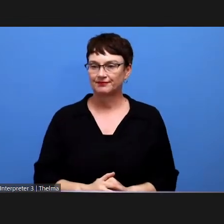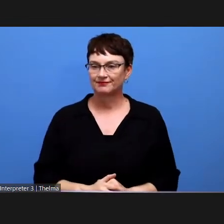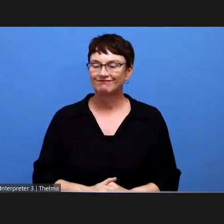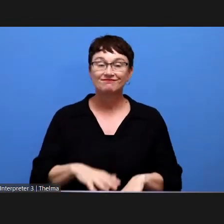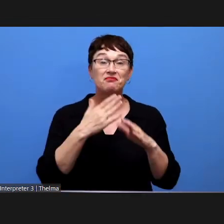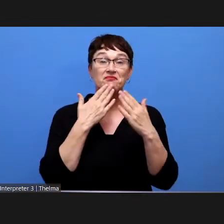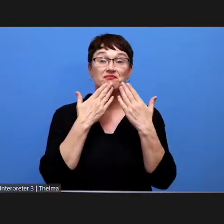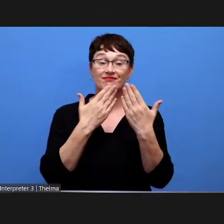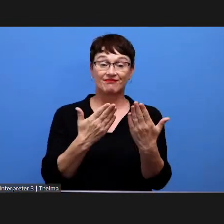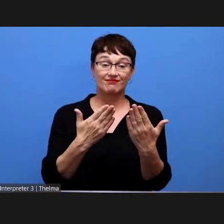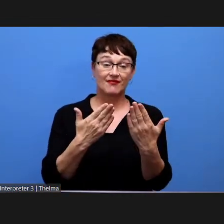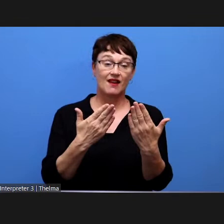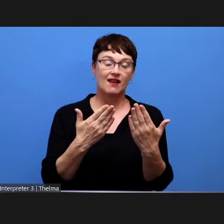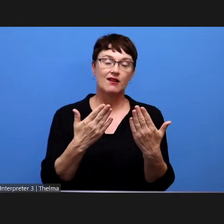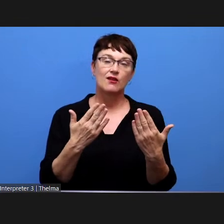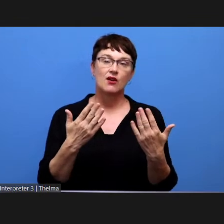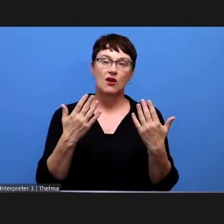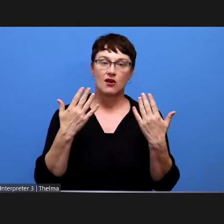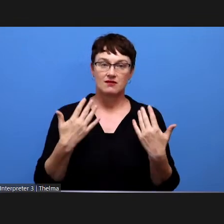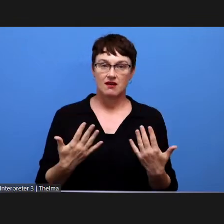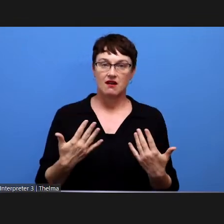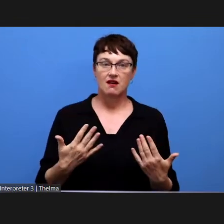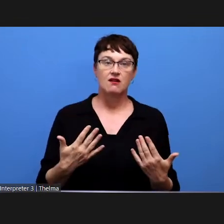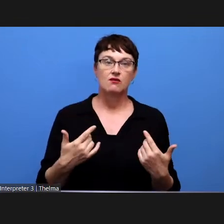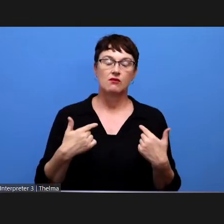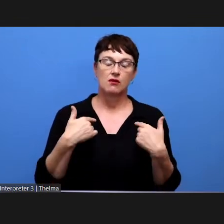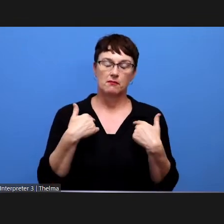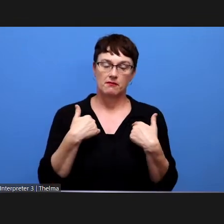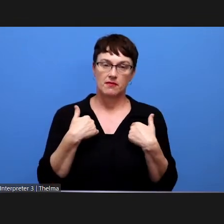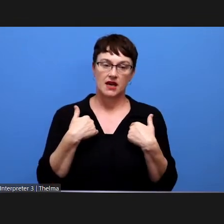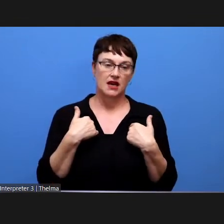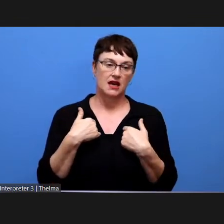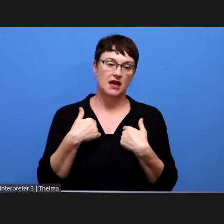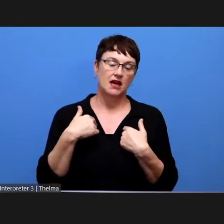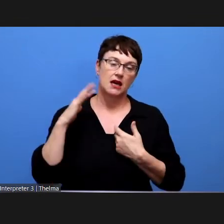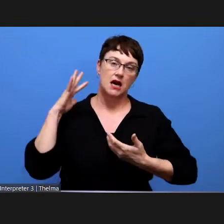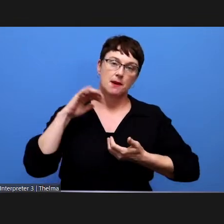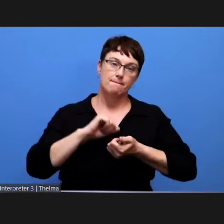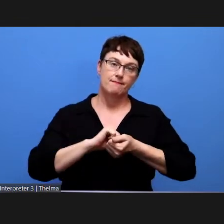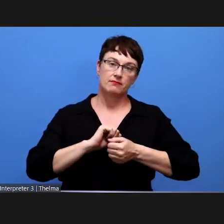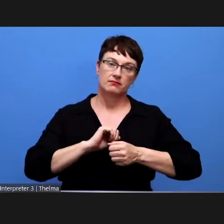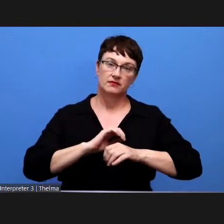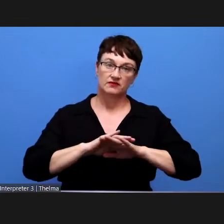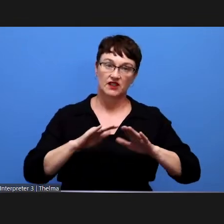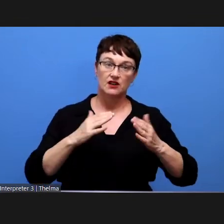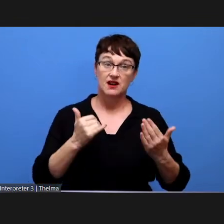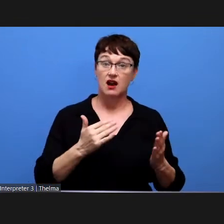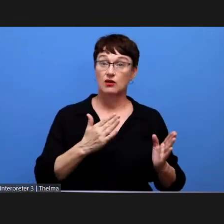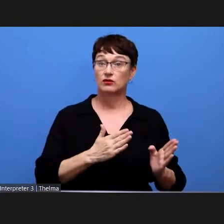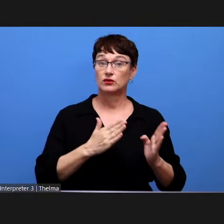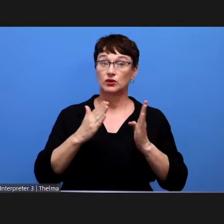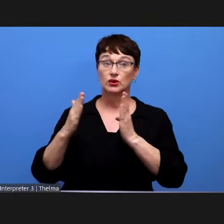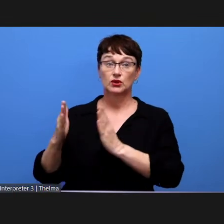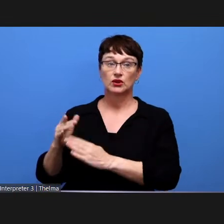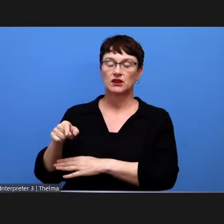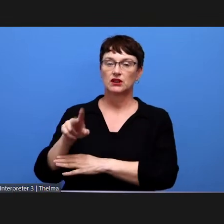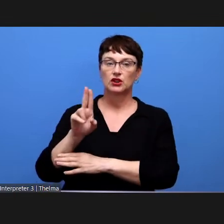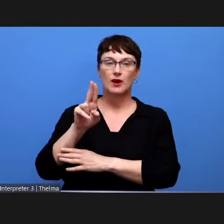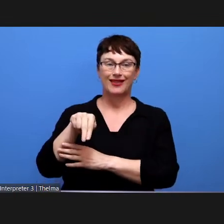my colleague from UNESCO, Alexandros Makarigakis. Did I get that